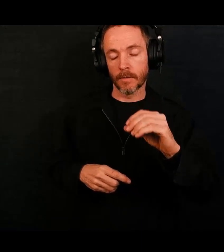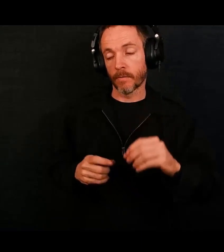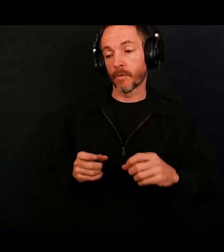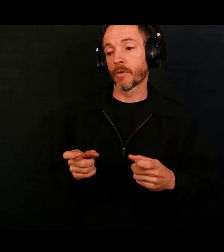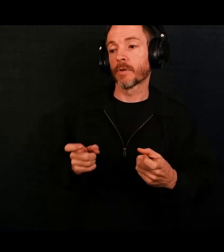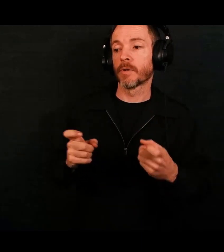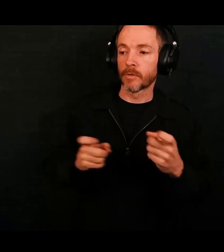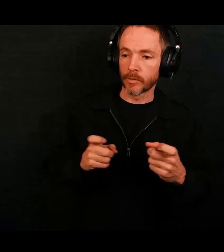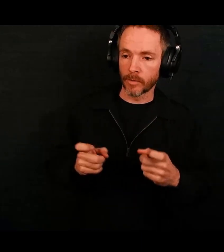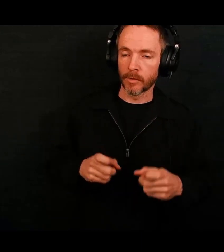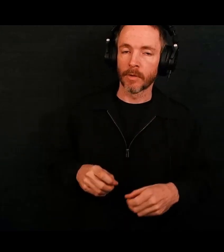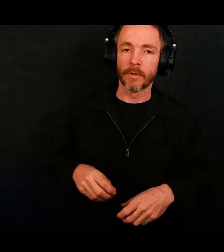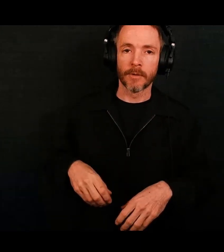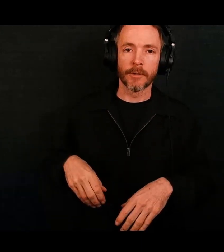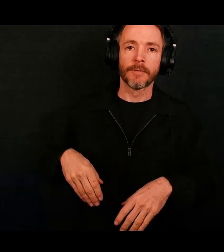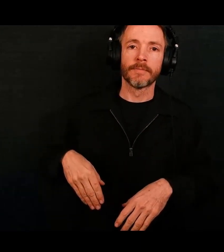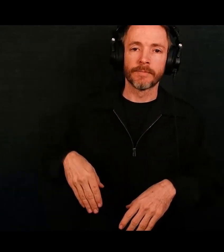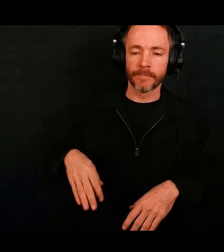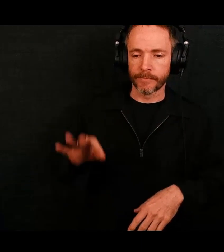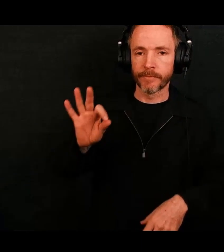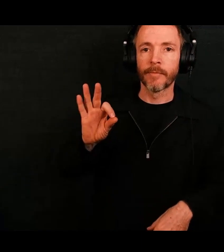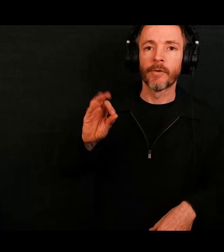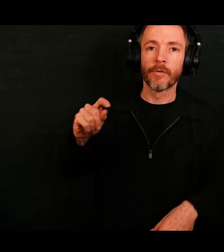Foot controls to turn the water on and off.